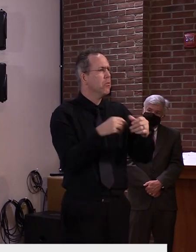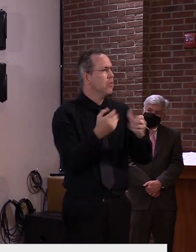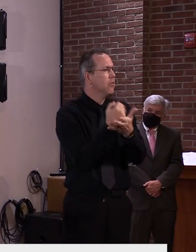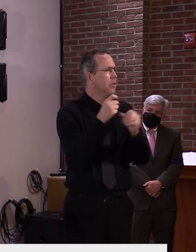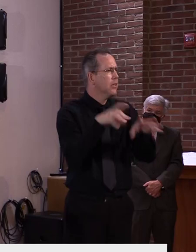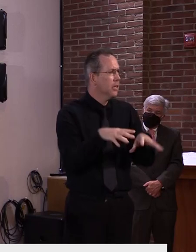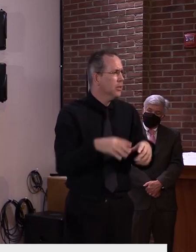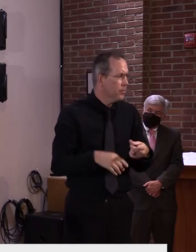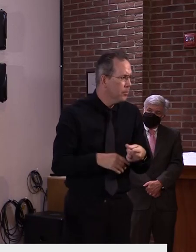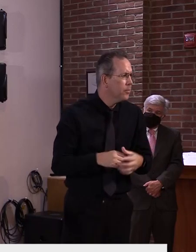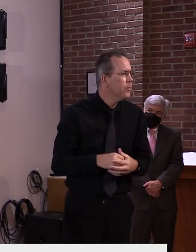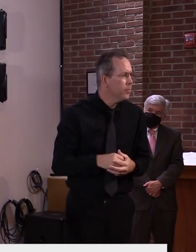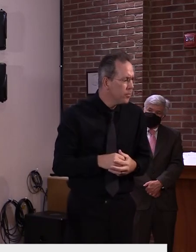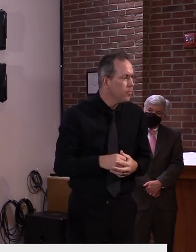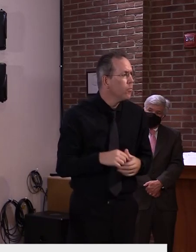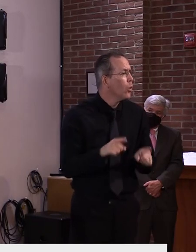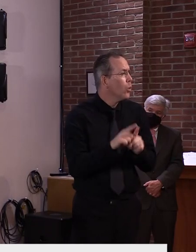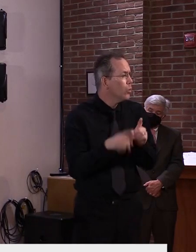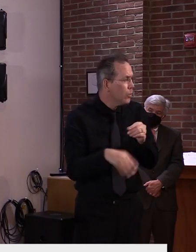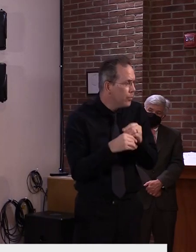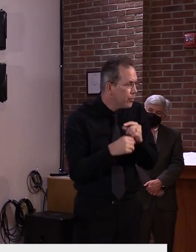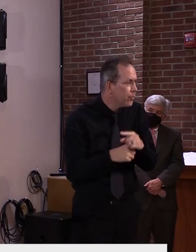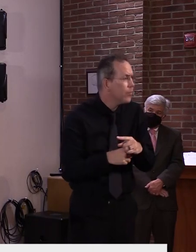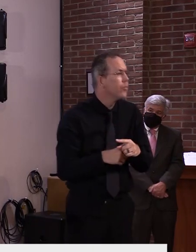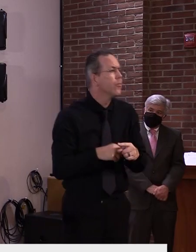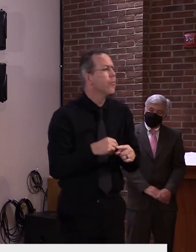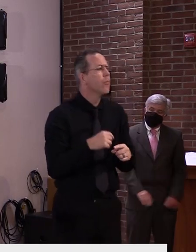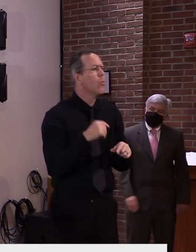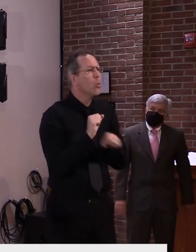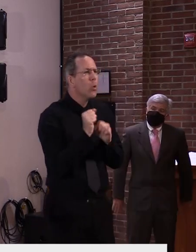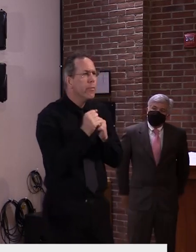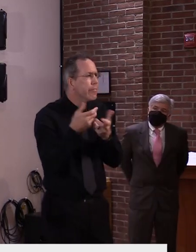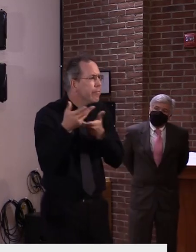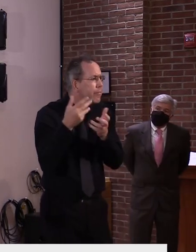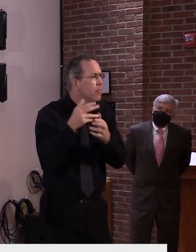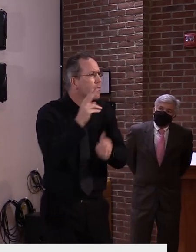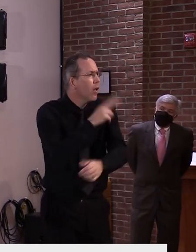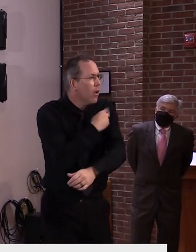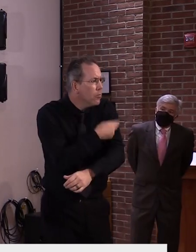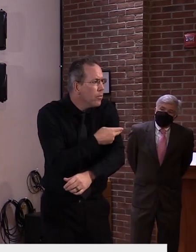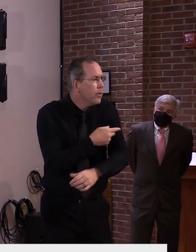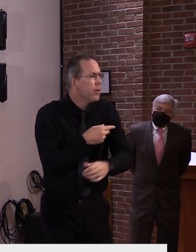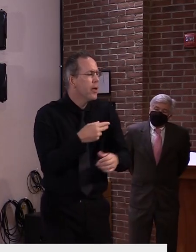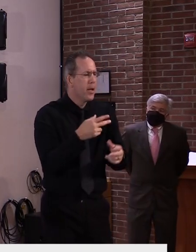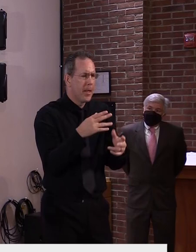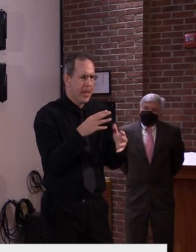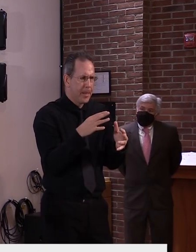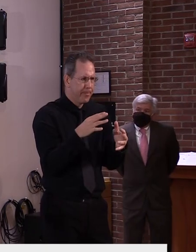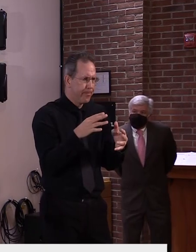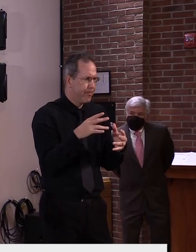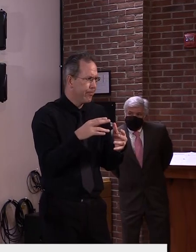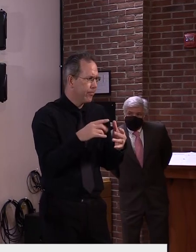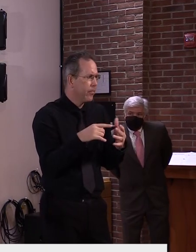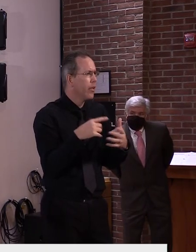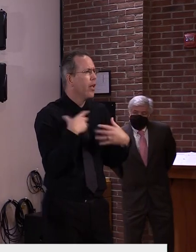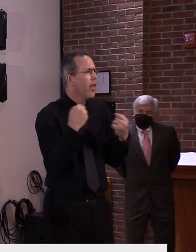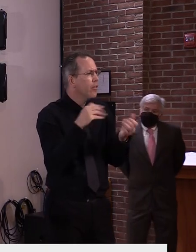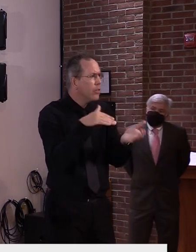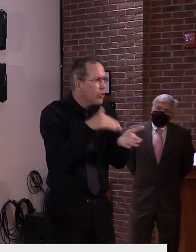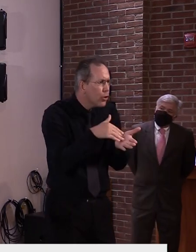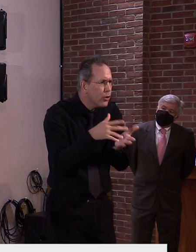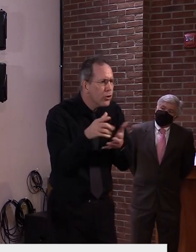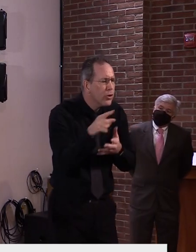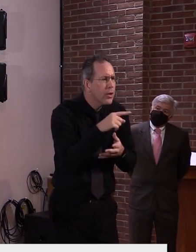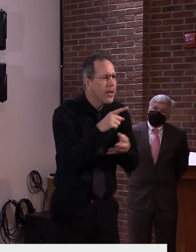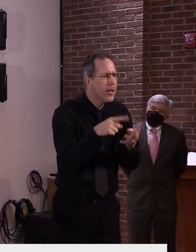our healthcare systems, whether it be hospitals, federally qualified health centers, or primary care practices, with